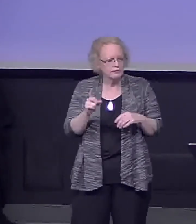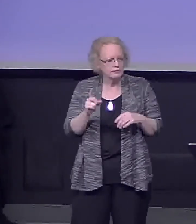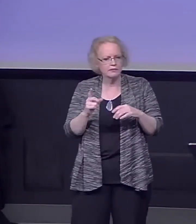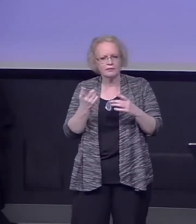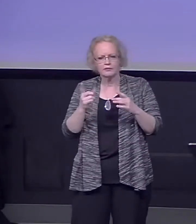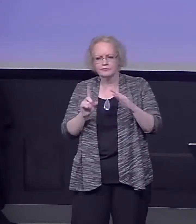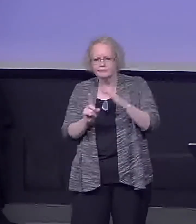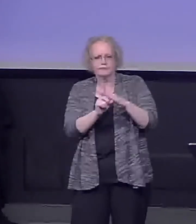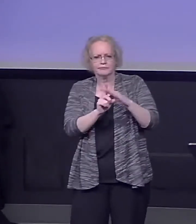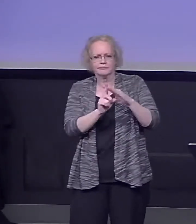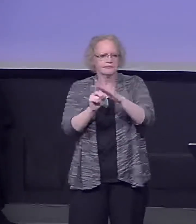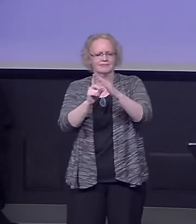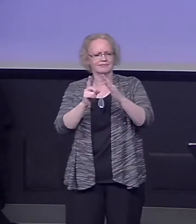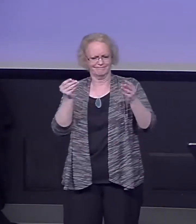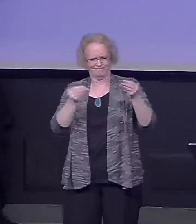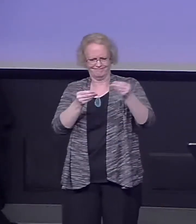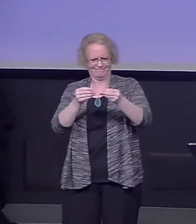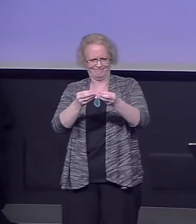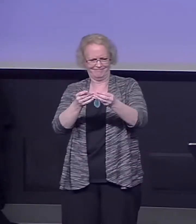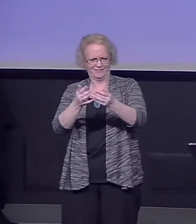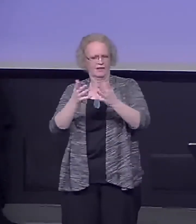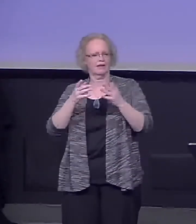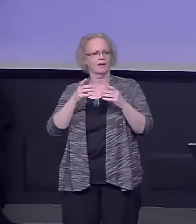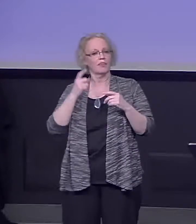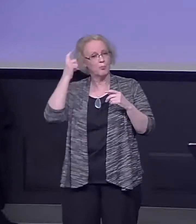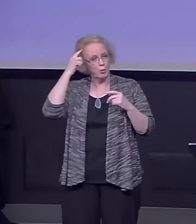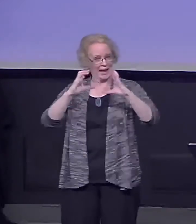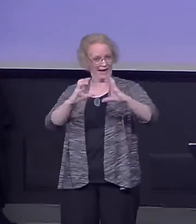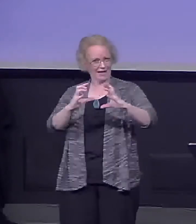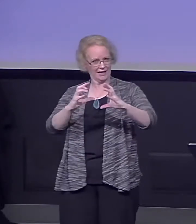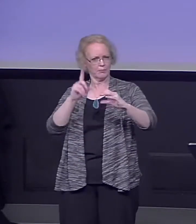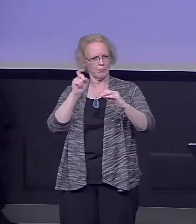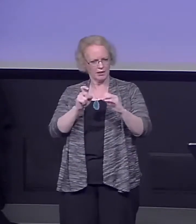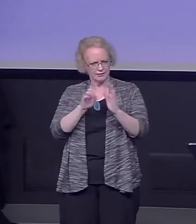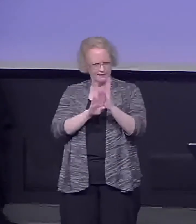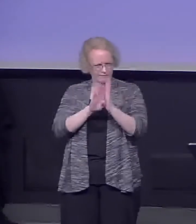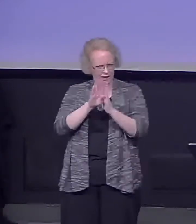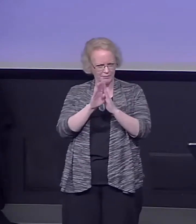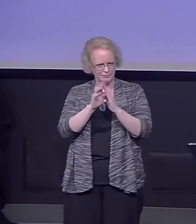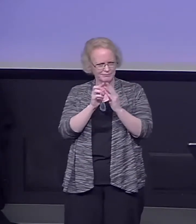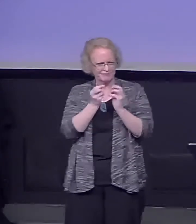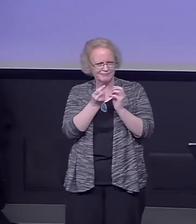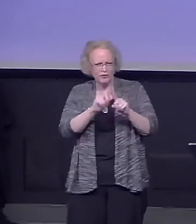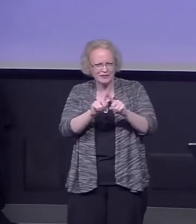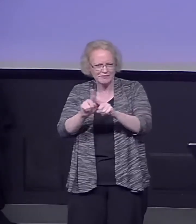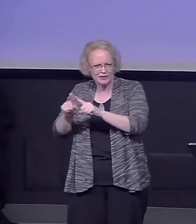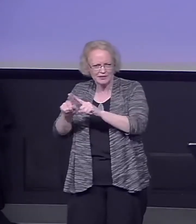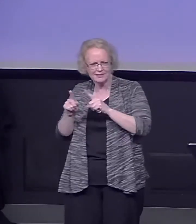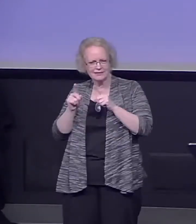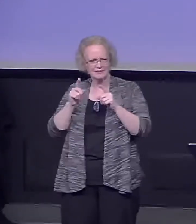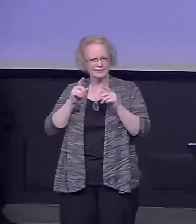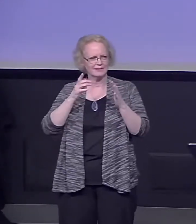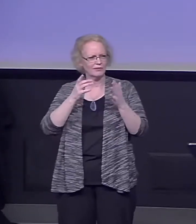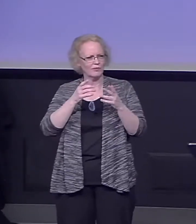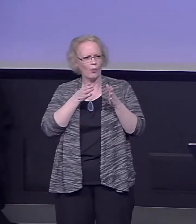gradual developments of the brain that did different tasks. So he was talking about hearing, he was talking